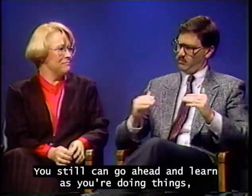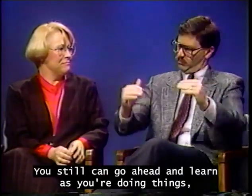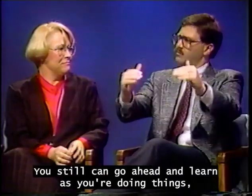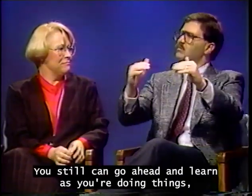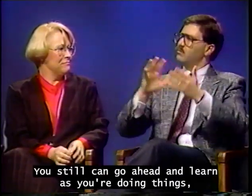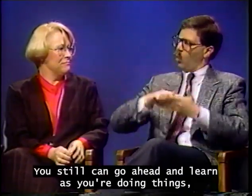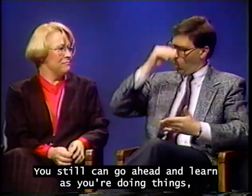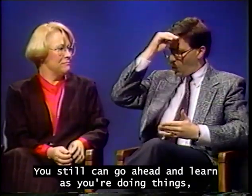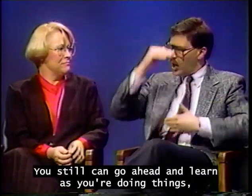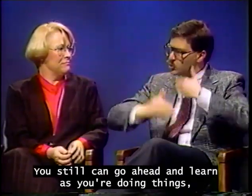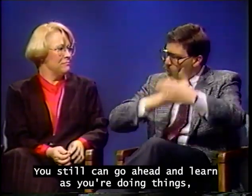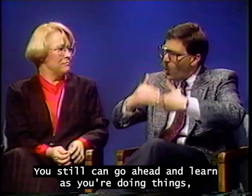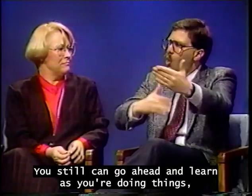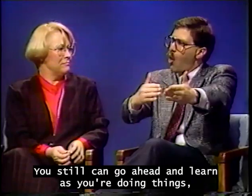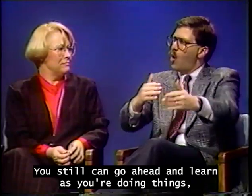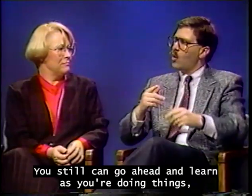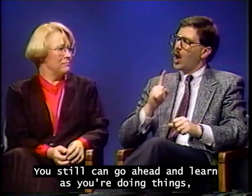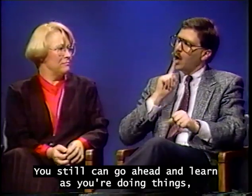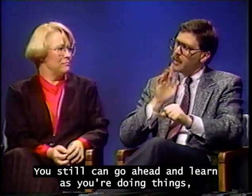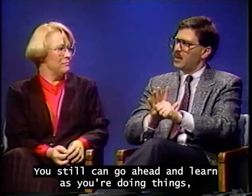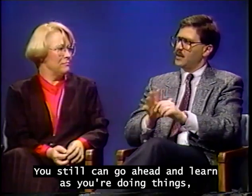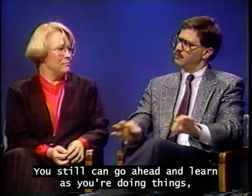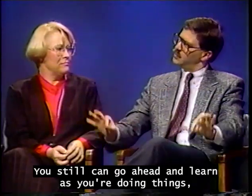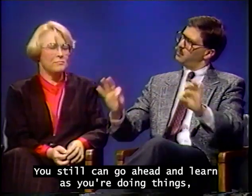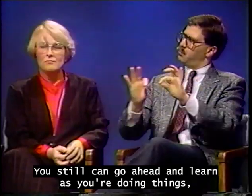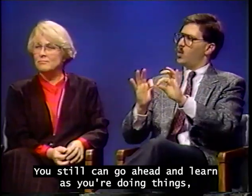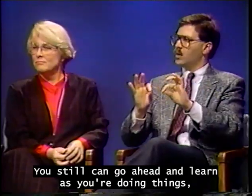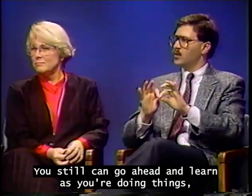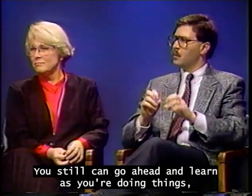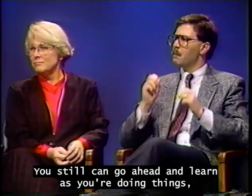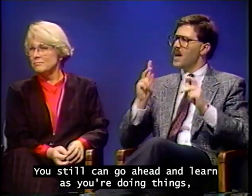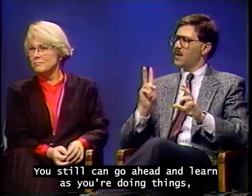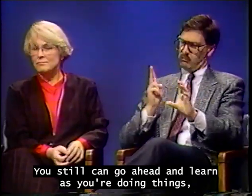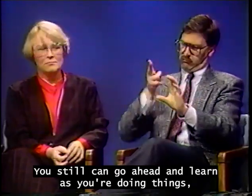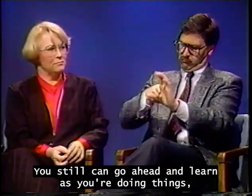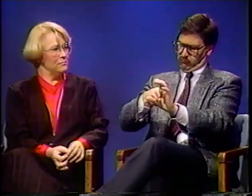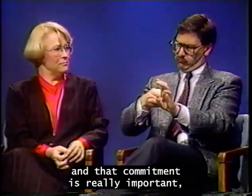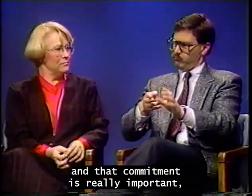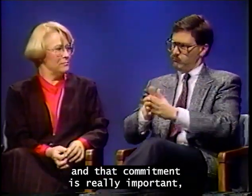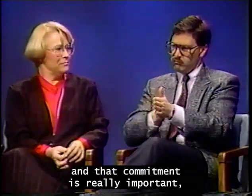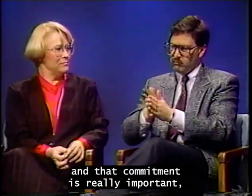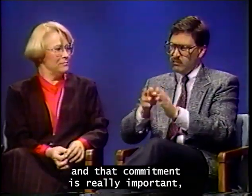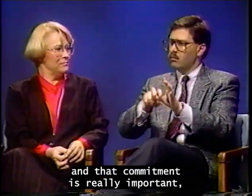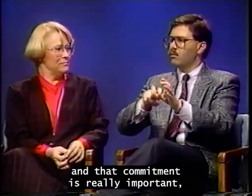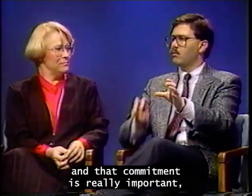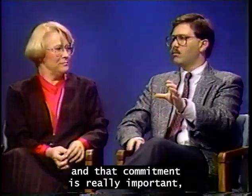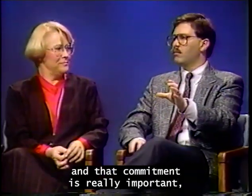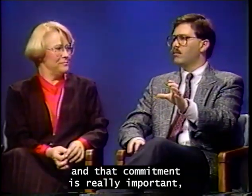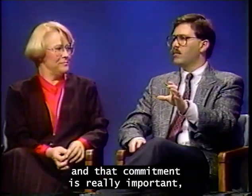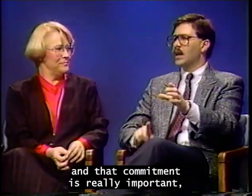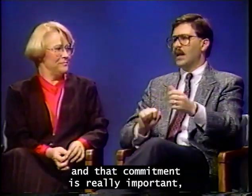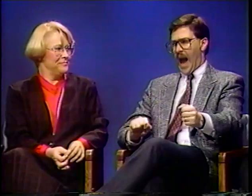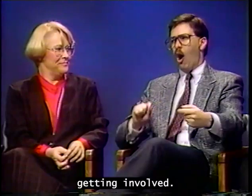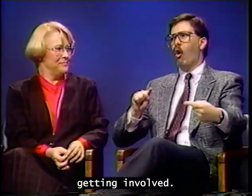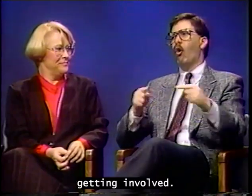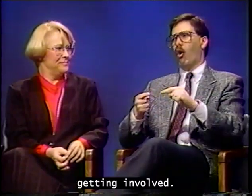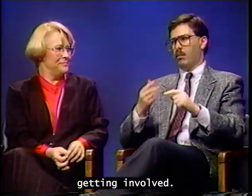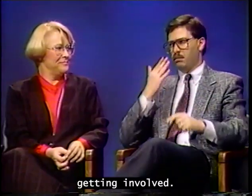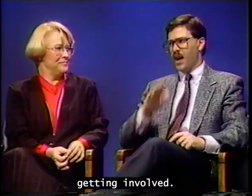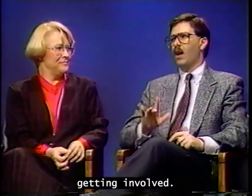You still can go ahead and learn as you're doing things. And that commitment's really important, getting